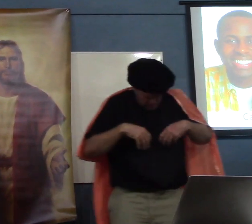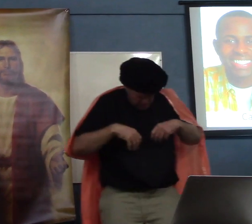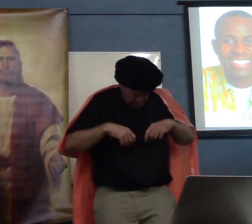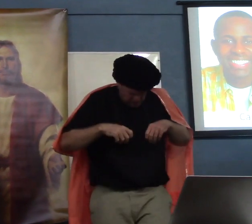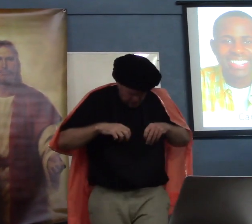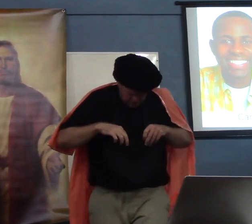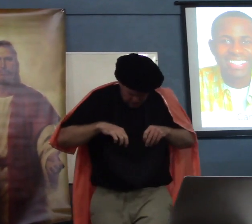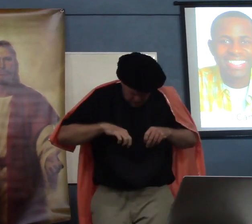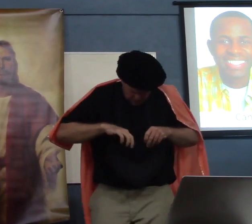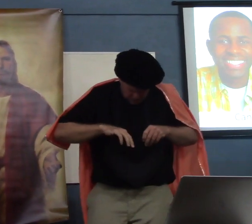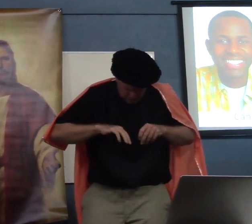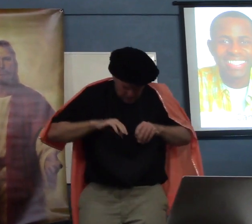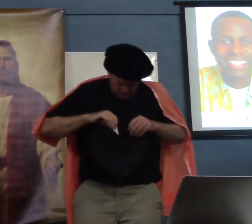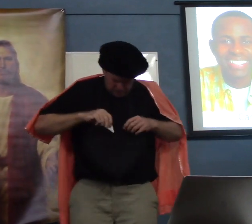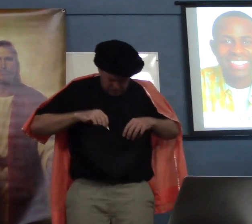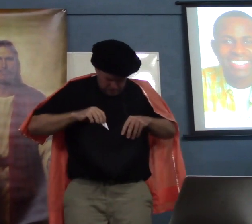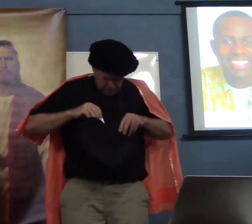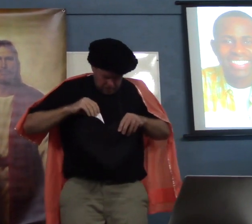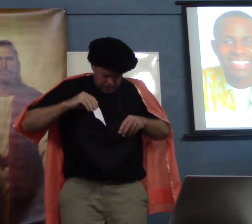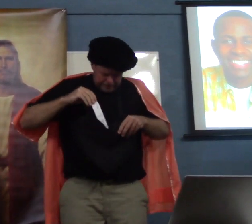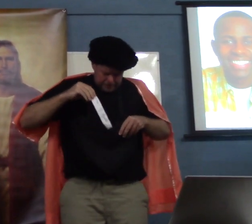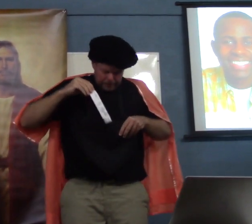I didn't know it was dirty.